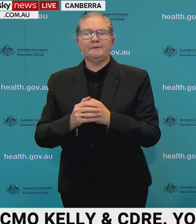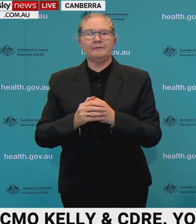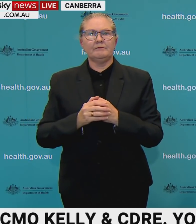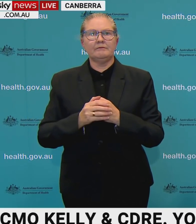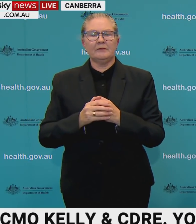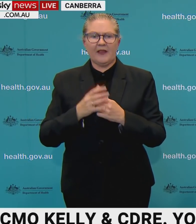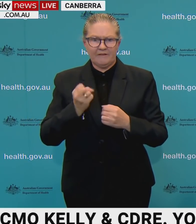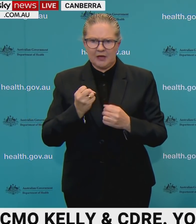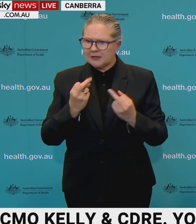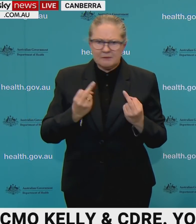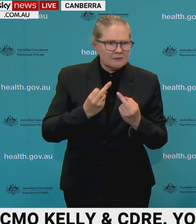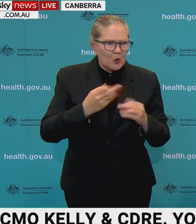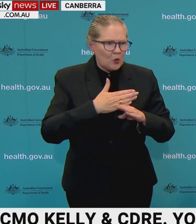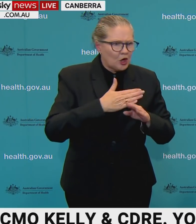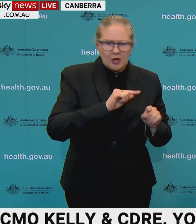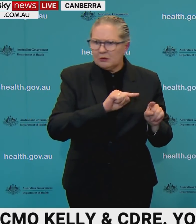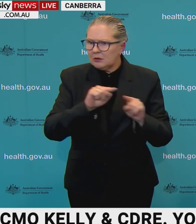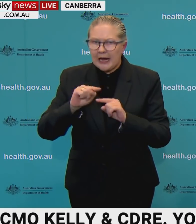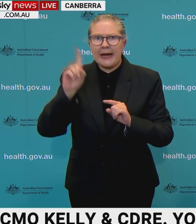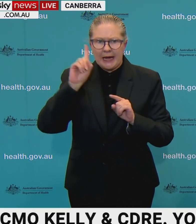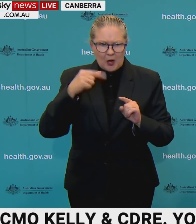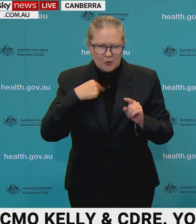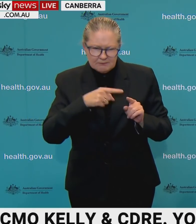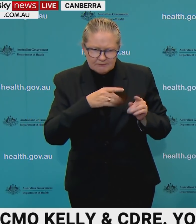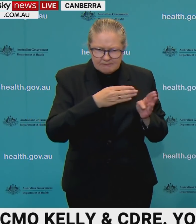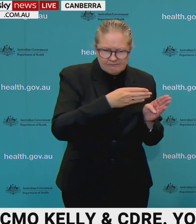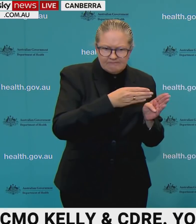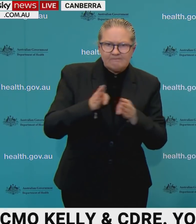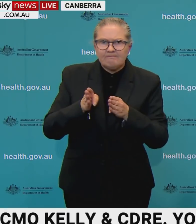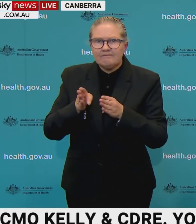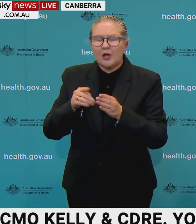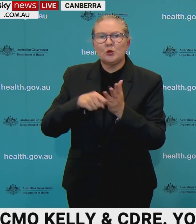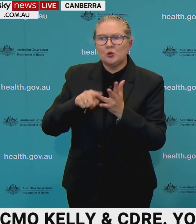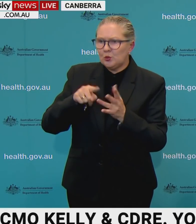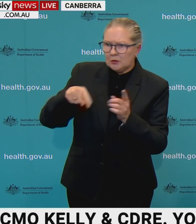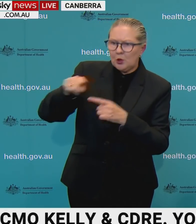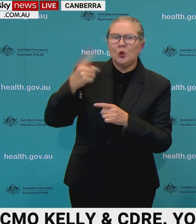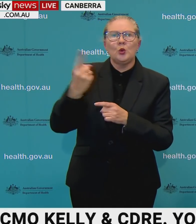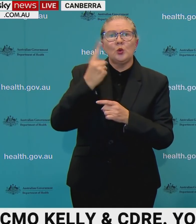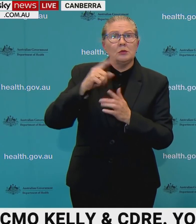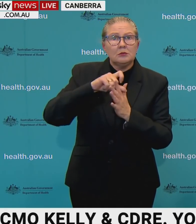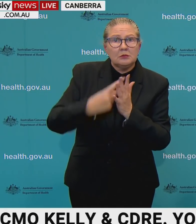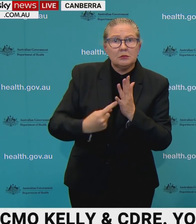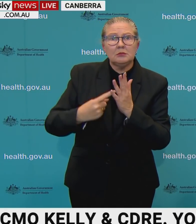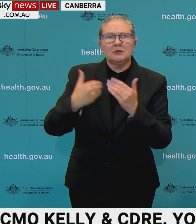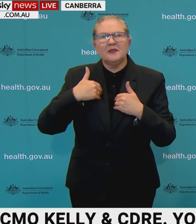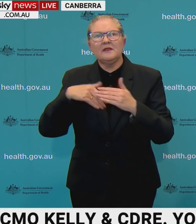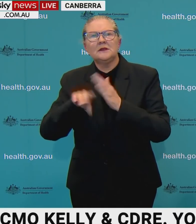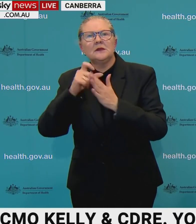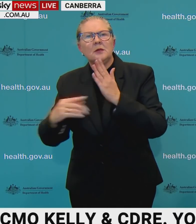spare capacity with our workforce providers, we're now pivoting that towards those people with a disability in a residential setting. We've